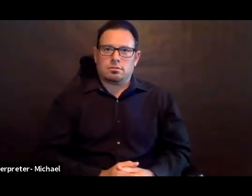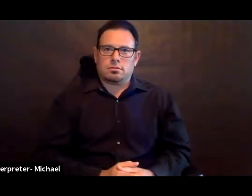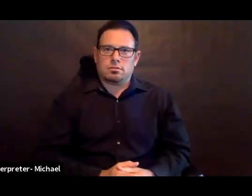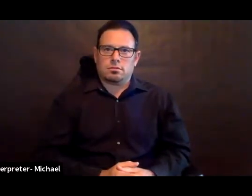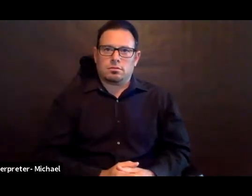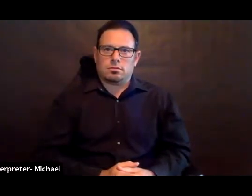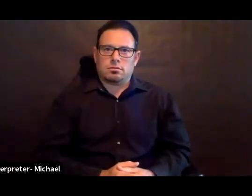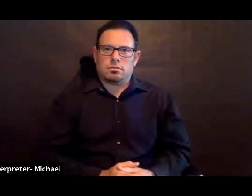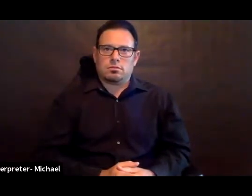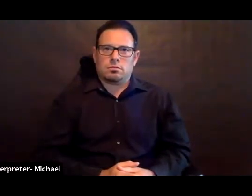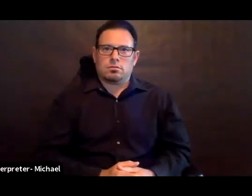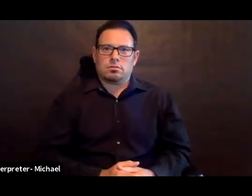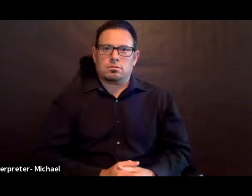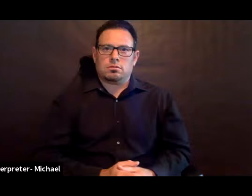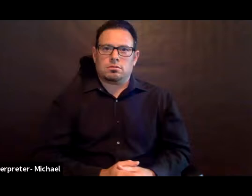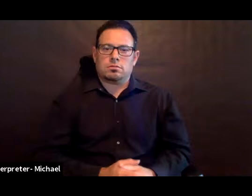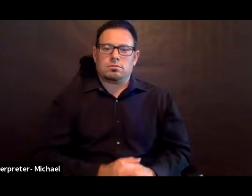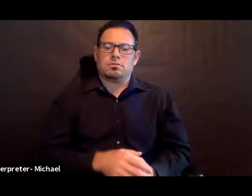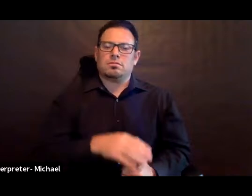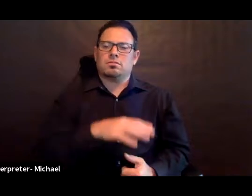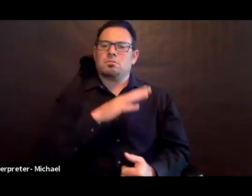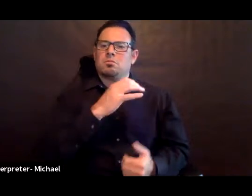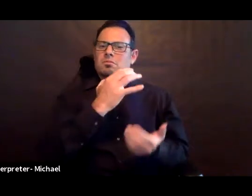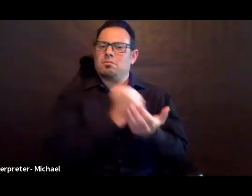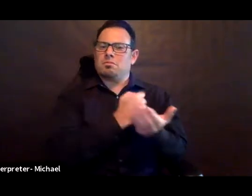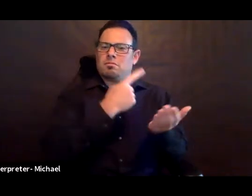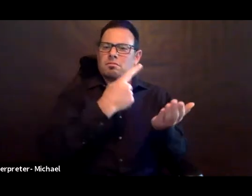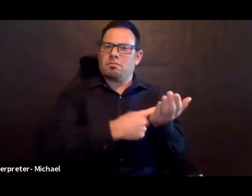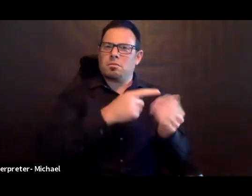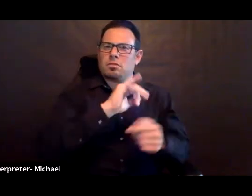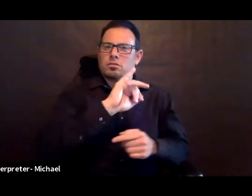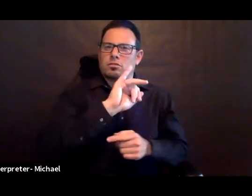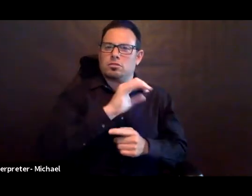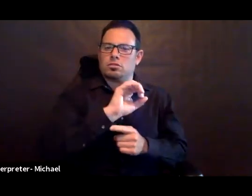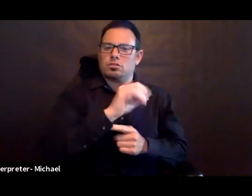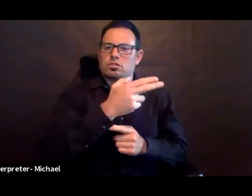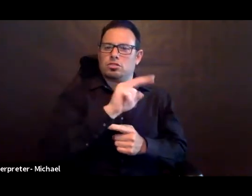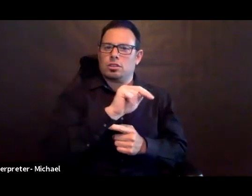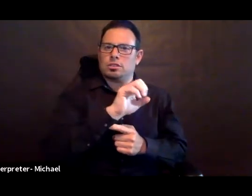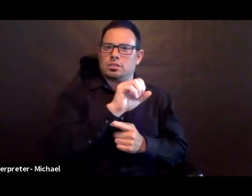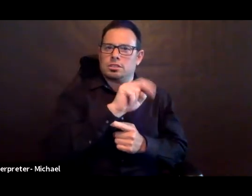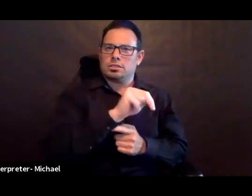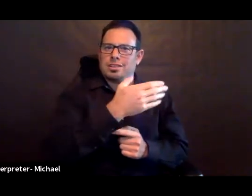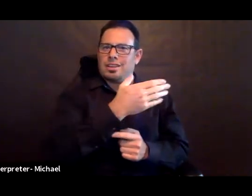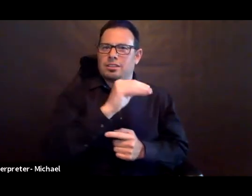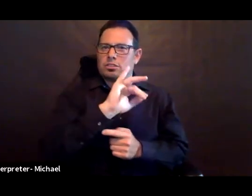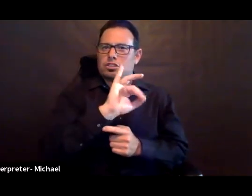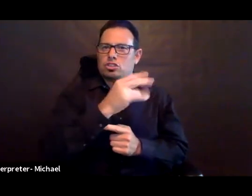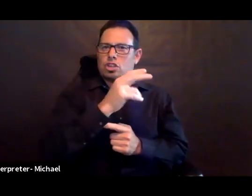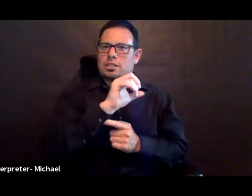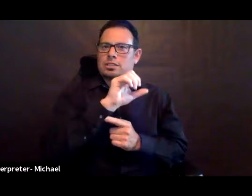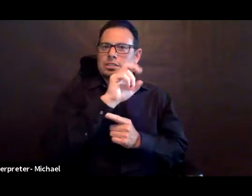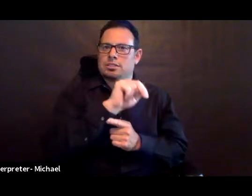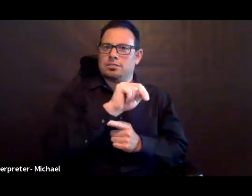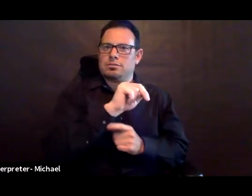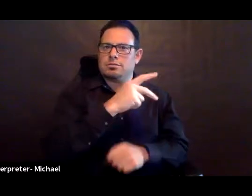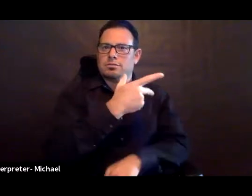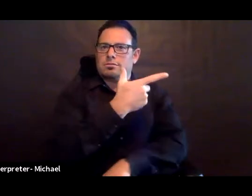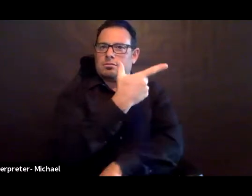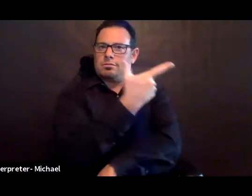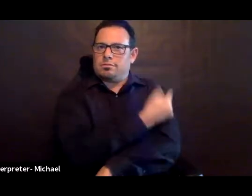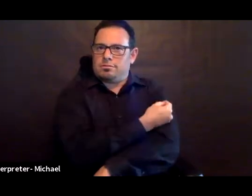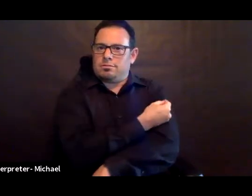Is that an issue here in Minnesota? Have we got a bunch of doses in the stockpile that are going to expire? What's going to happen with them?